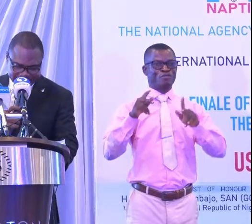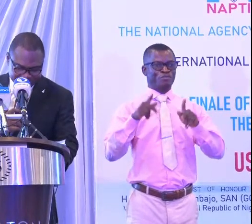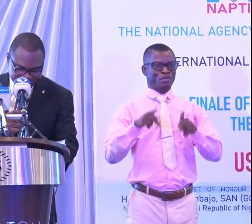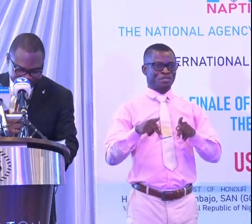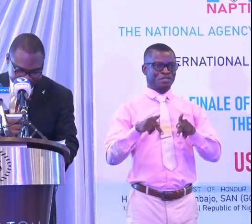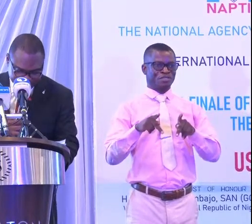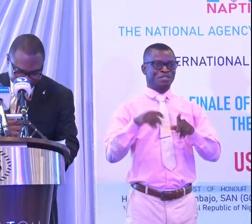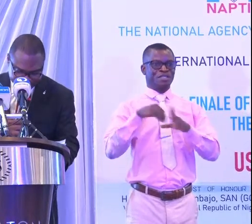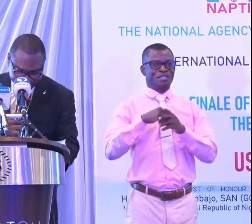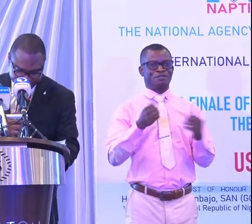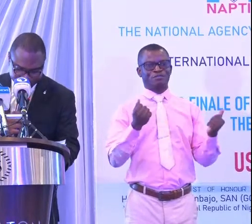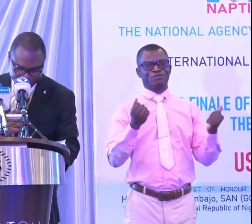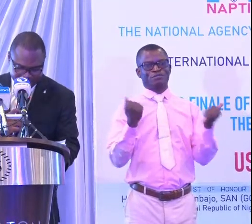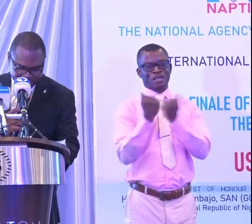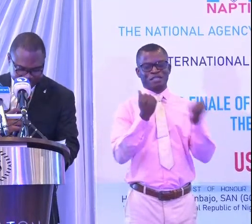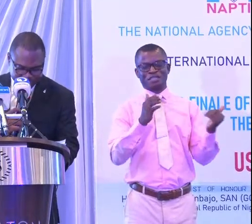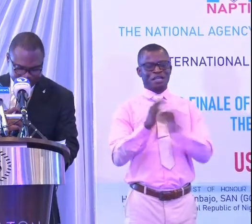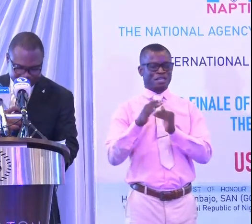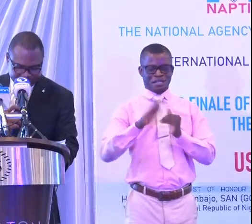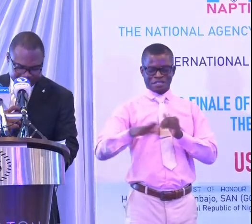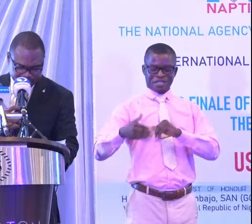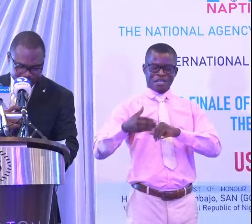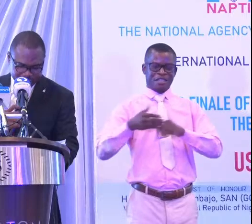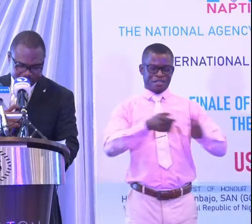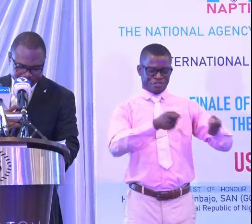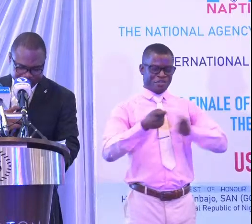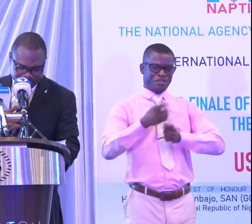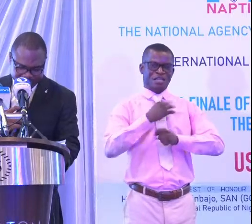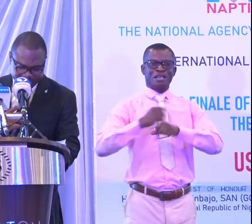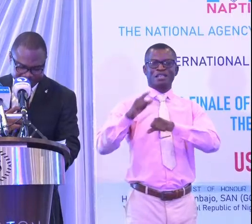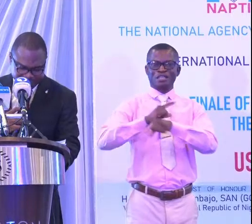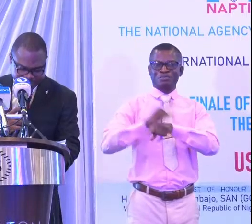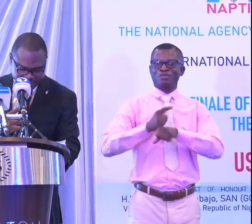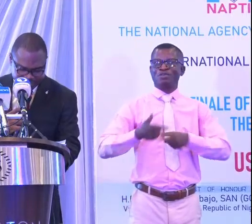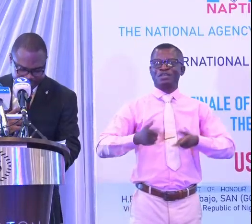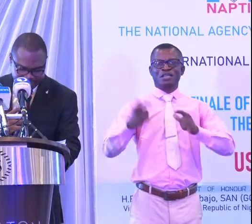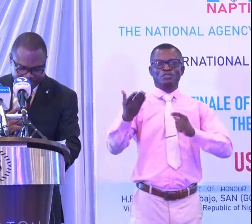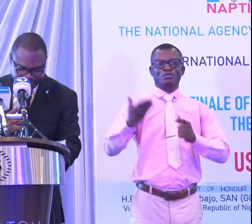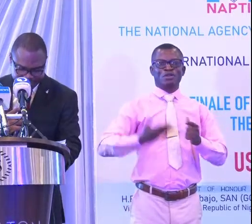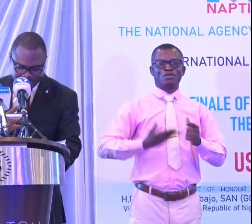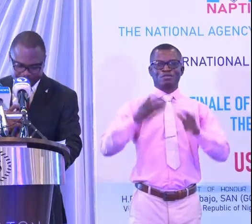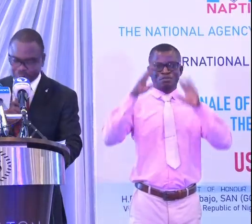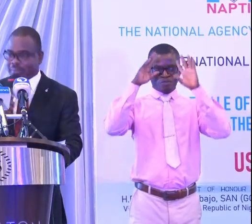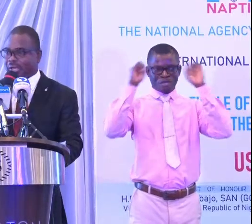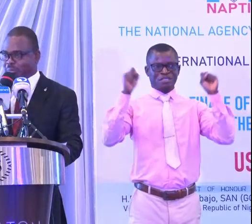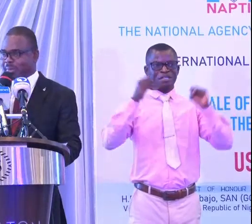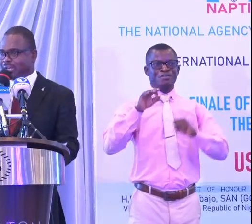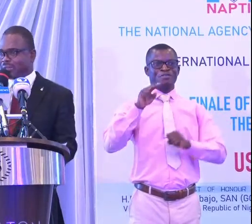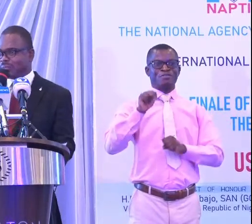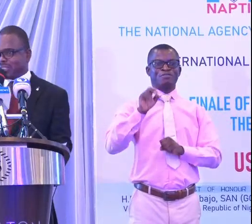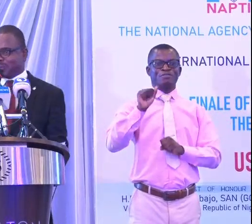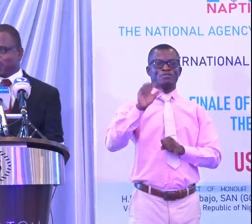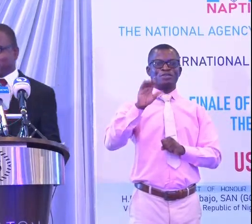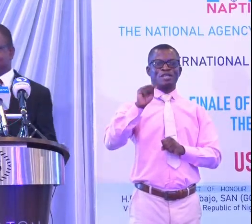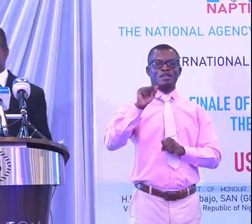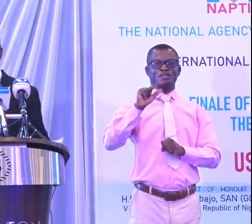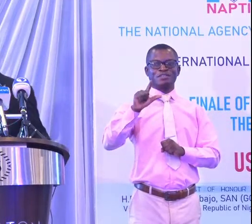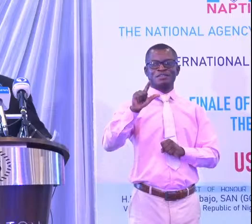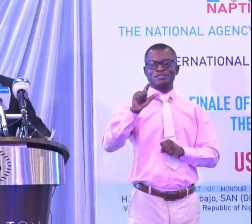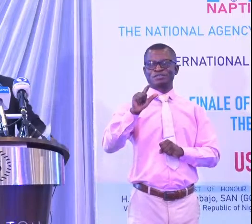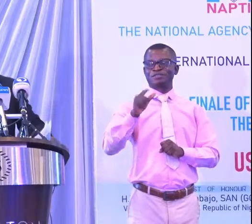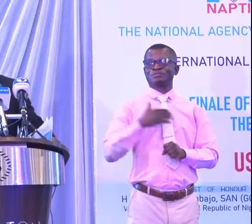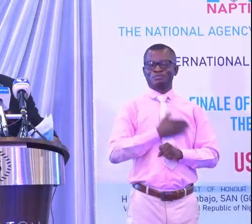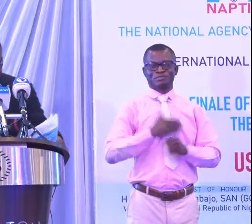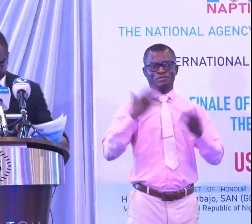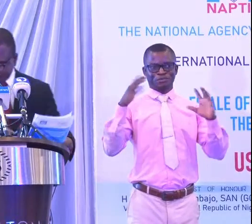fight against child trafficking, abuse, and labor. Let's welcome the president of NACTAL, Abdul Ganiu Abubakar. Please put your hands together for